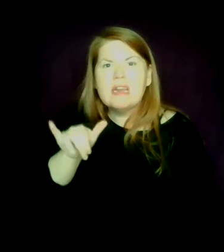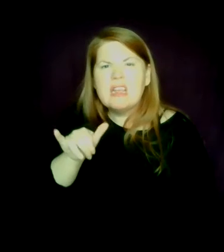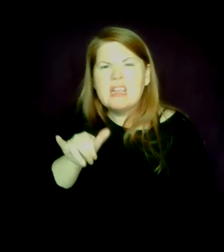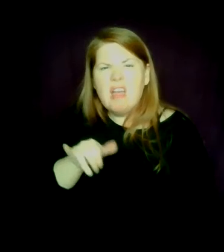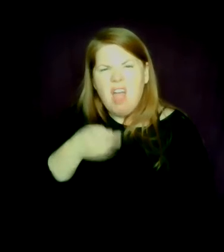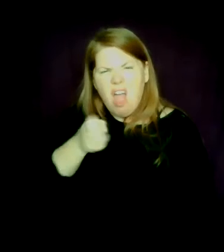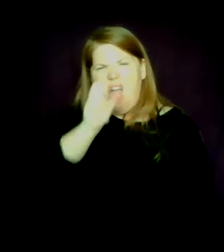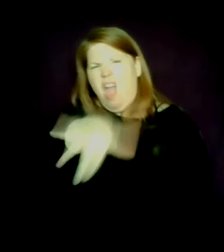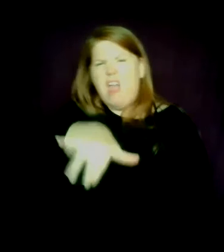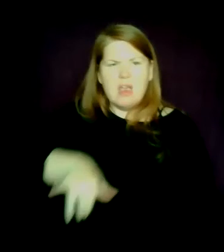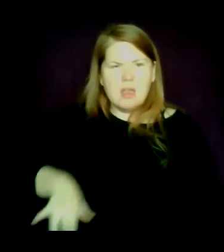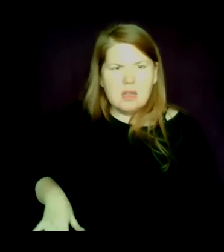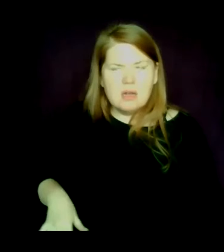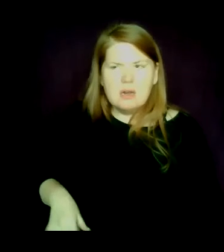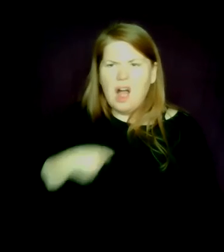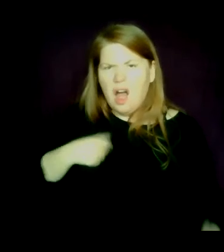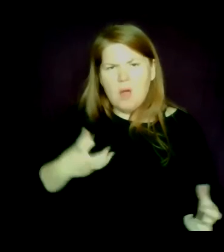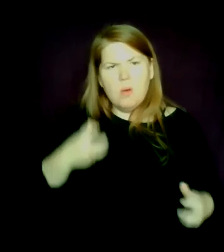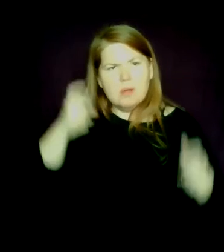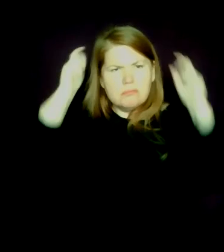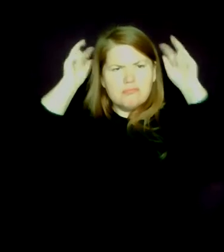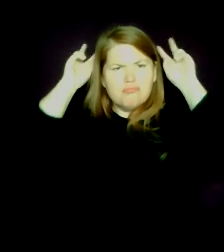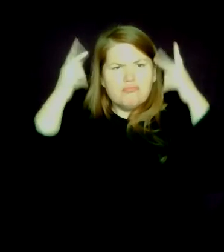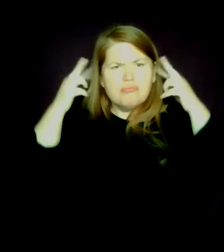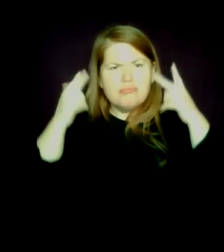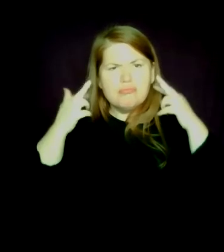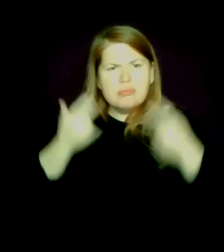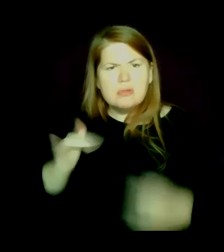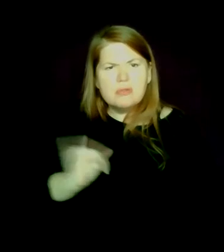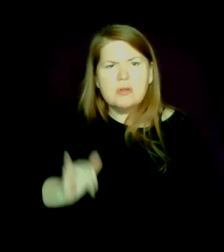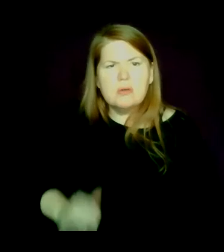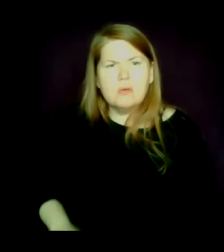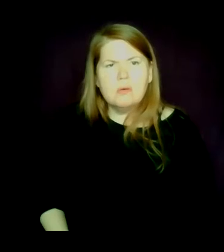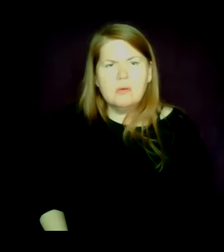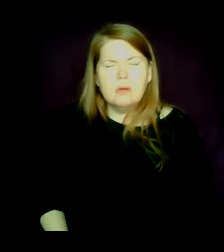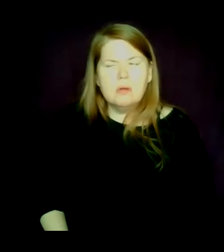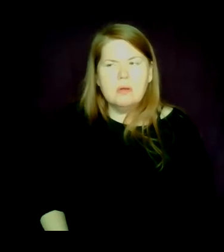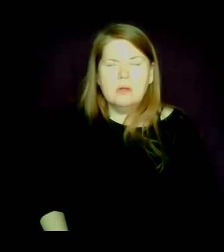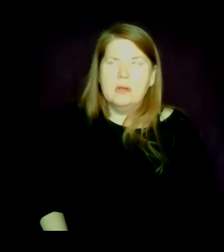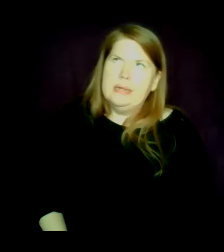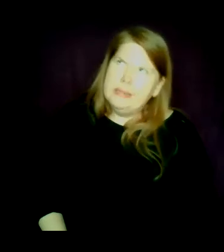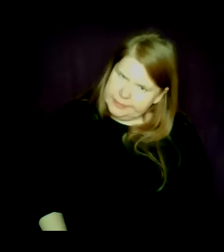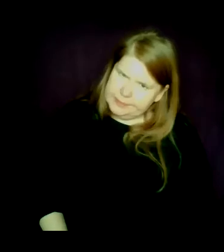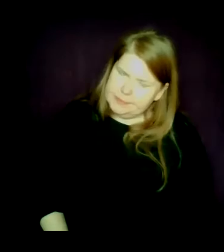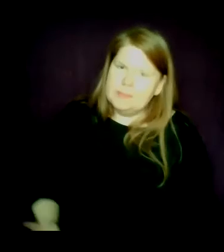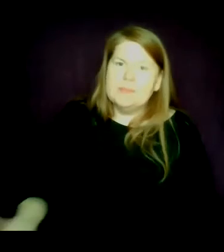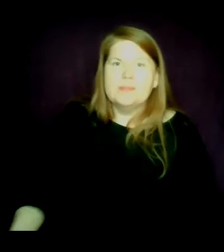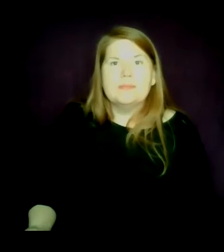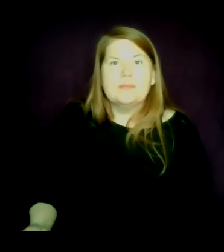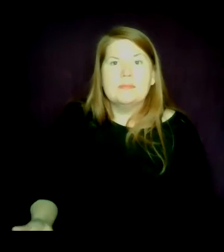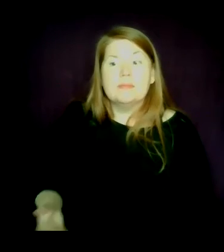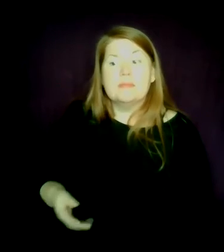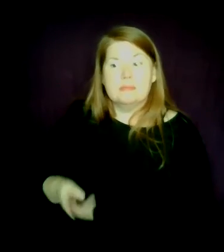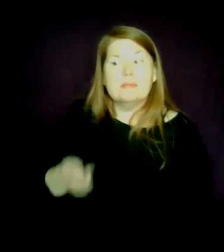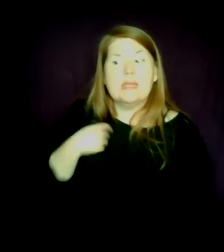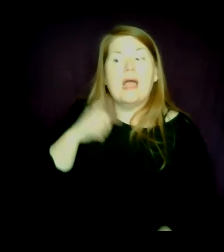too, she says. She tries to uncover herself, but she's so small she gets more tangled. Her mother